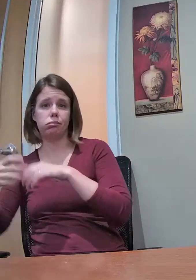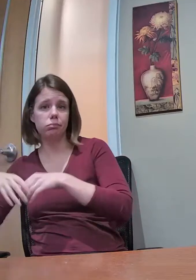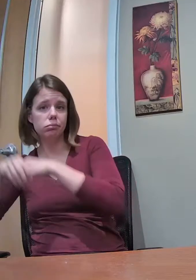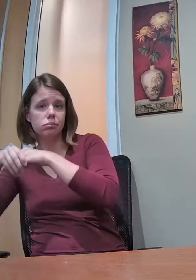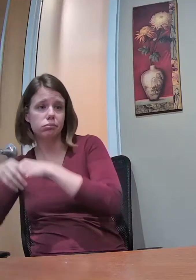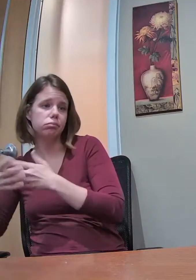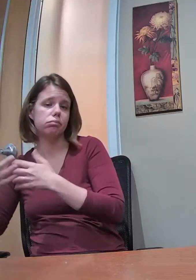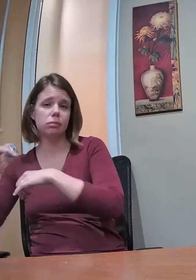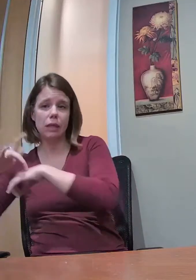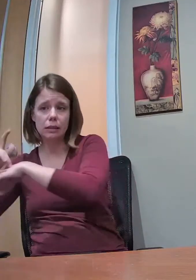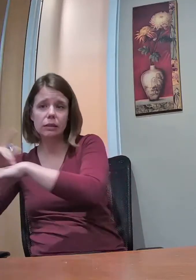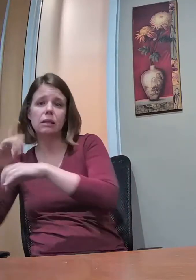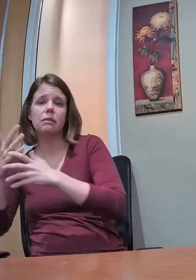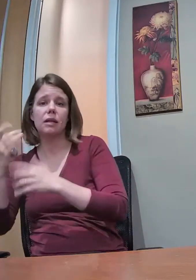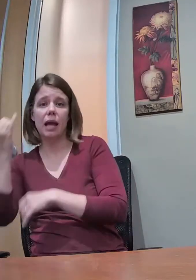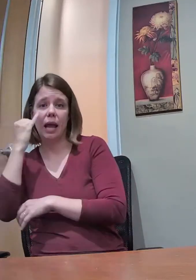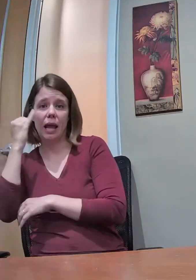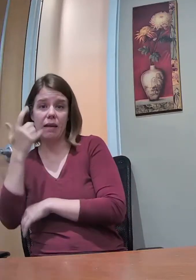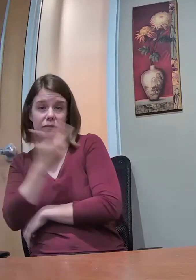the necessary threshold.